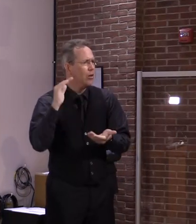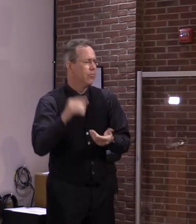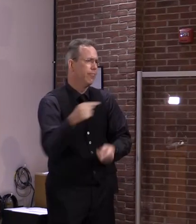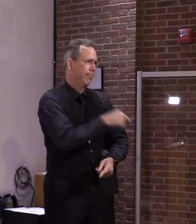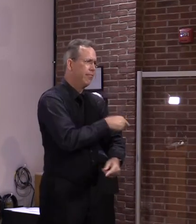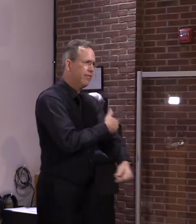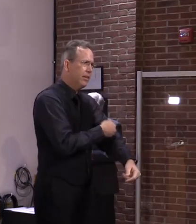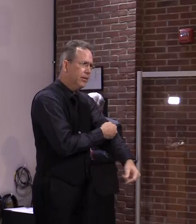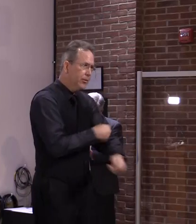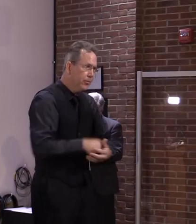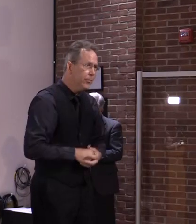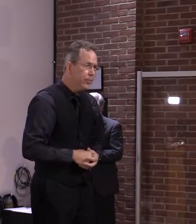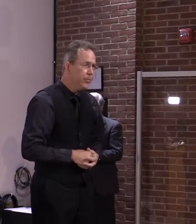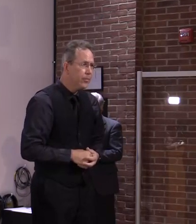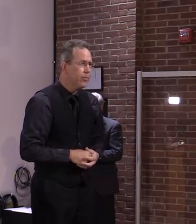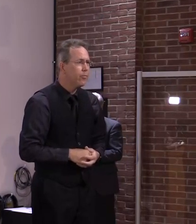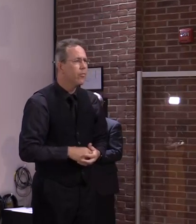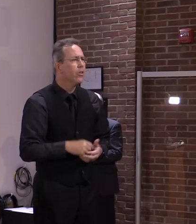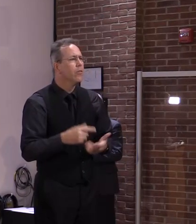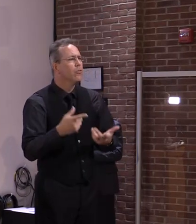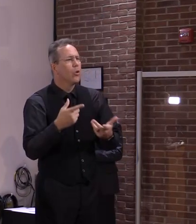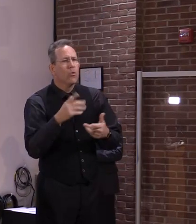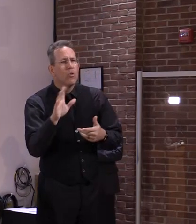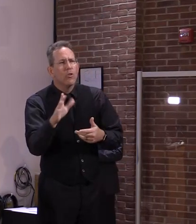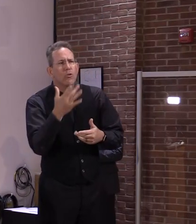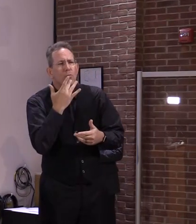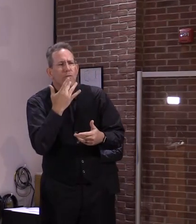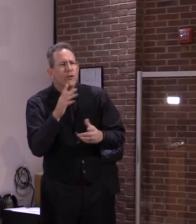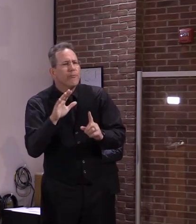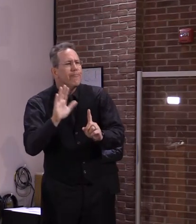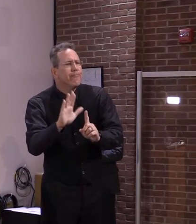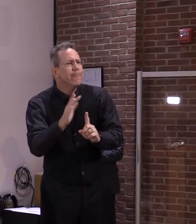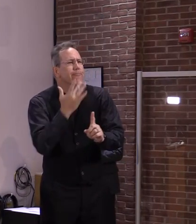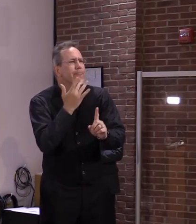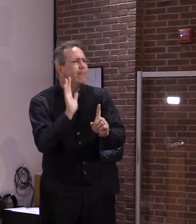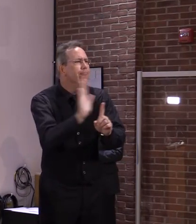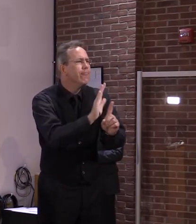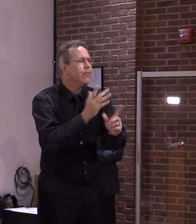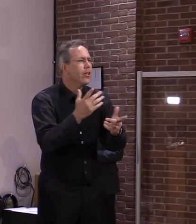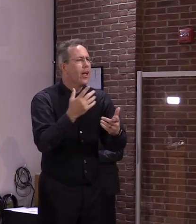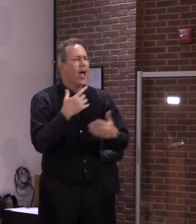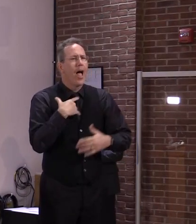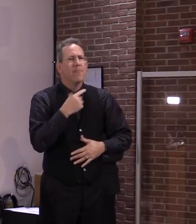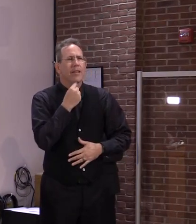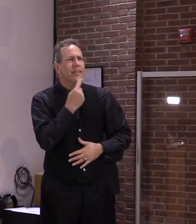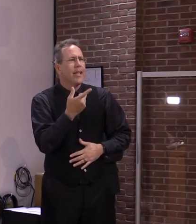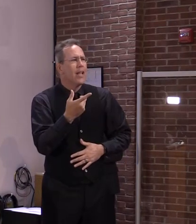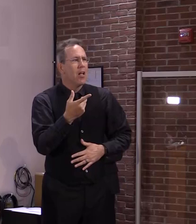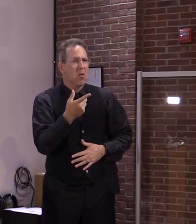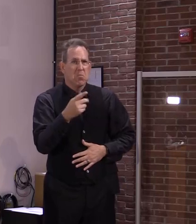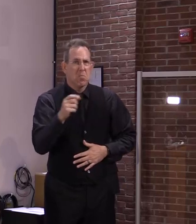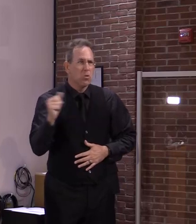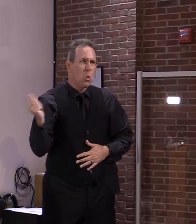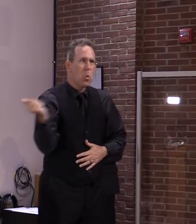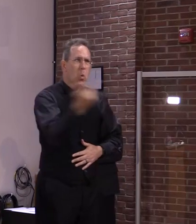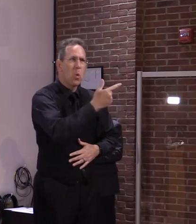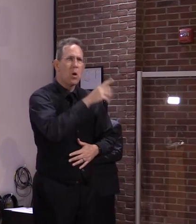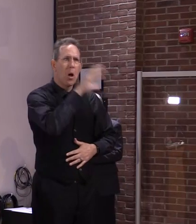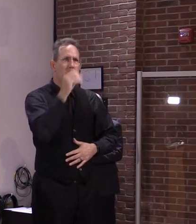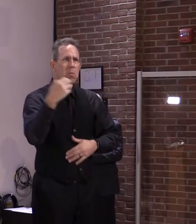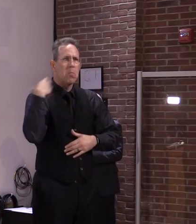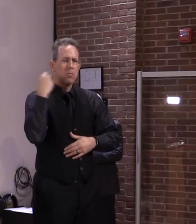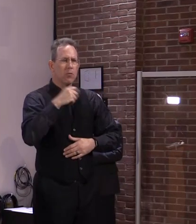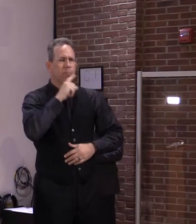described without necessarily saying every employer in the state should take advantage of that and do that.